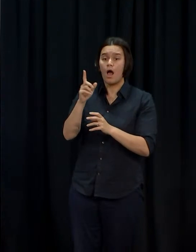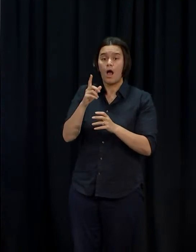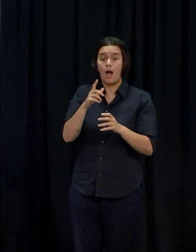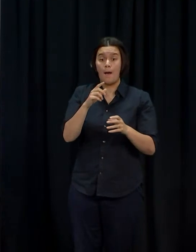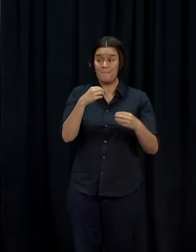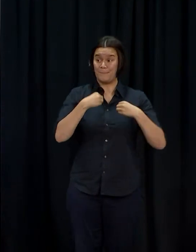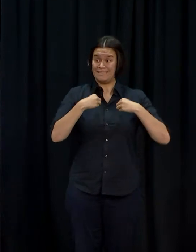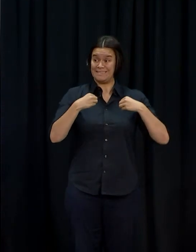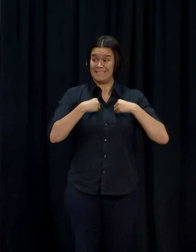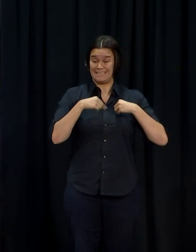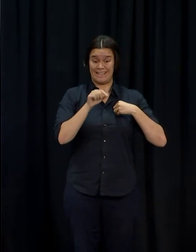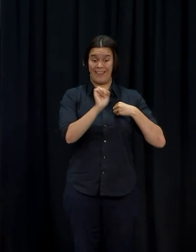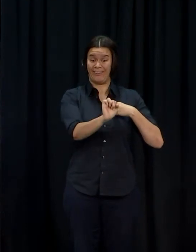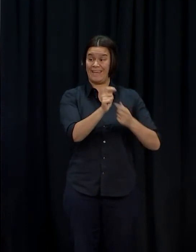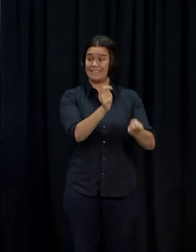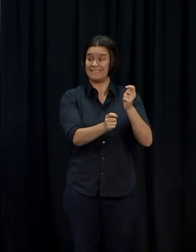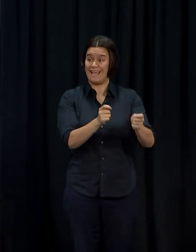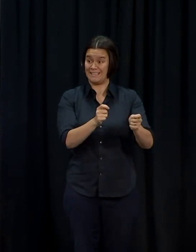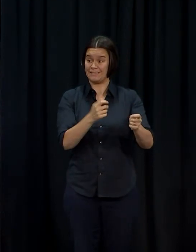however,